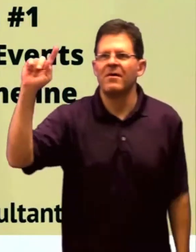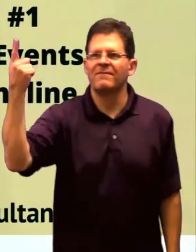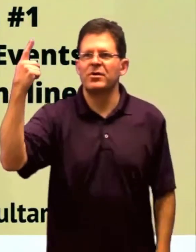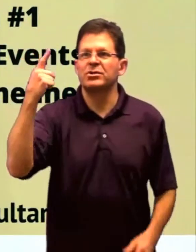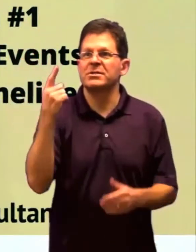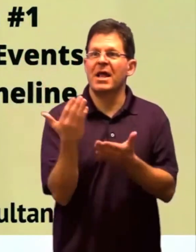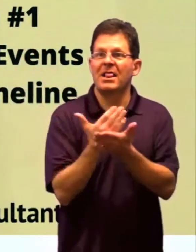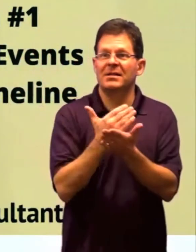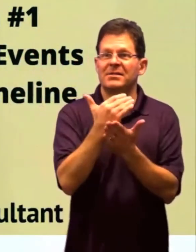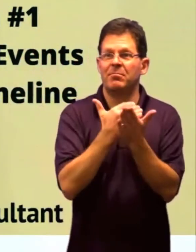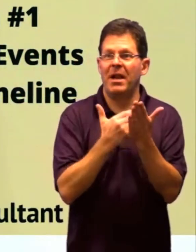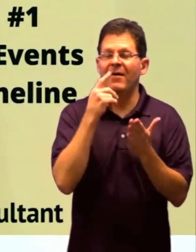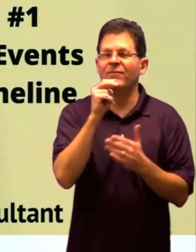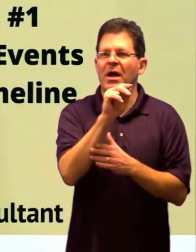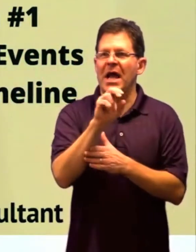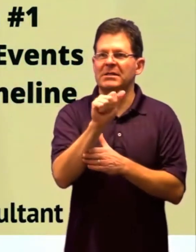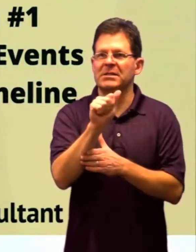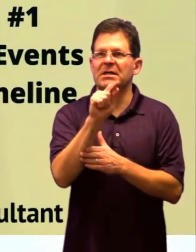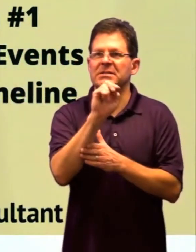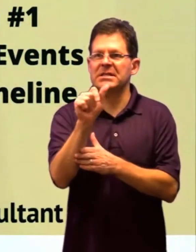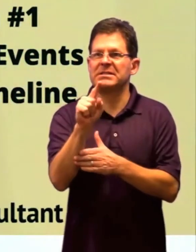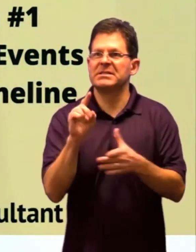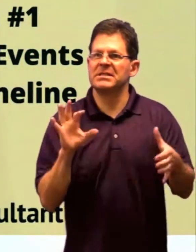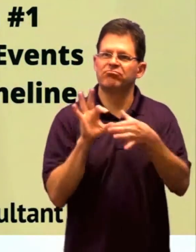Hello! This is the first lesson plan for the NASA TSD partnership.